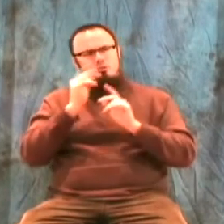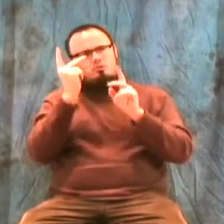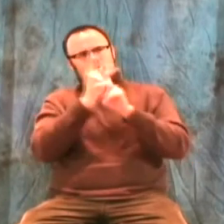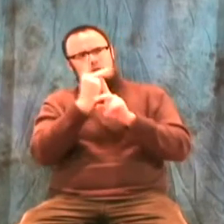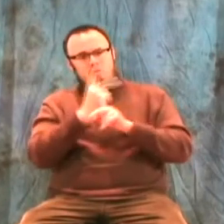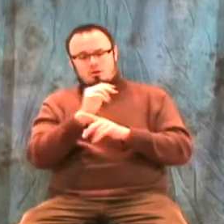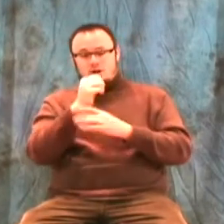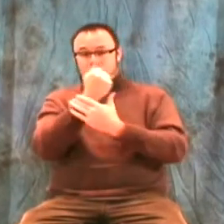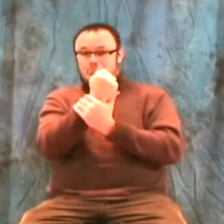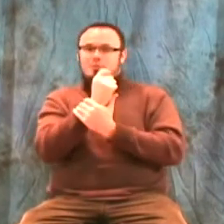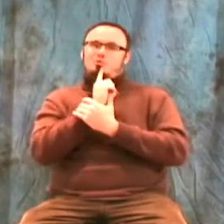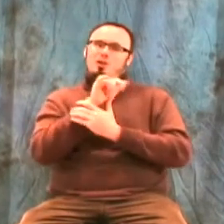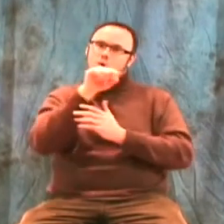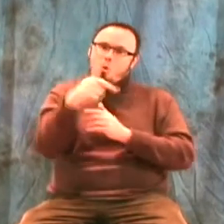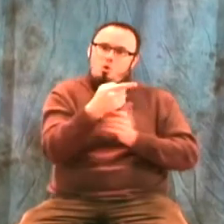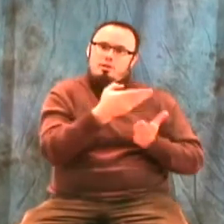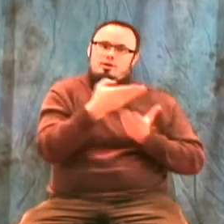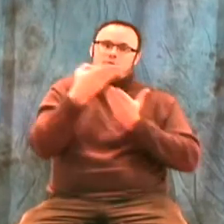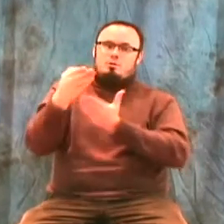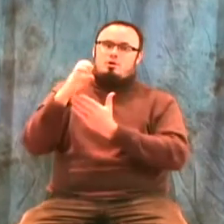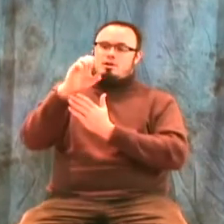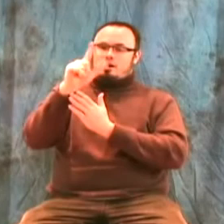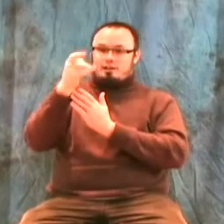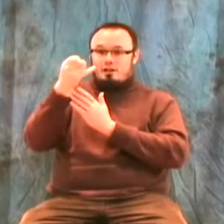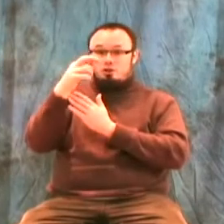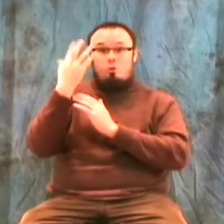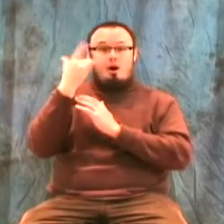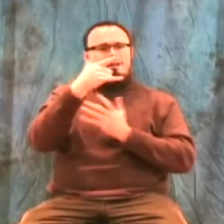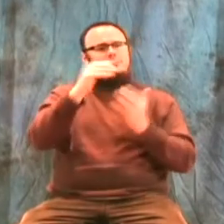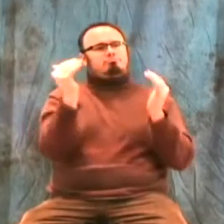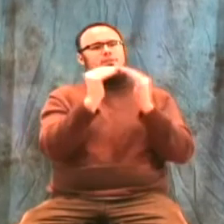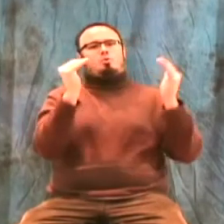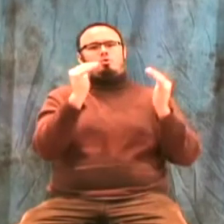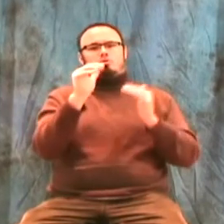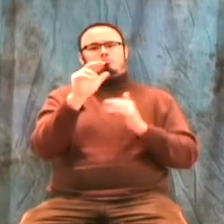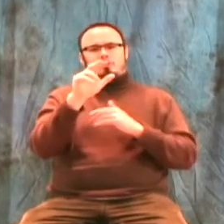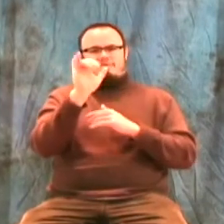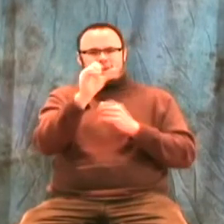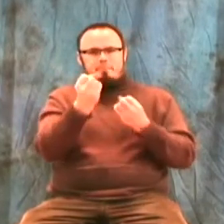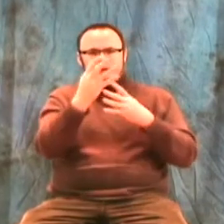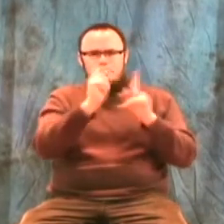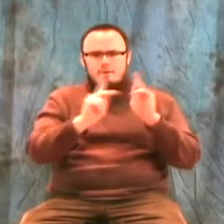equivalent to that many people. This offers another nuance of meaning to that passage.